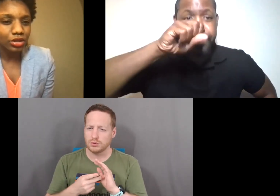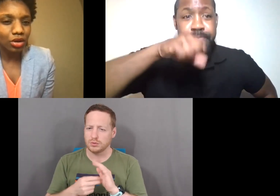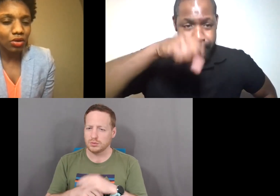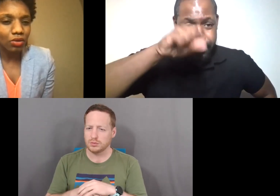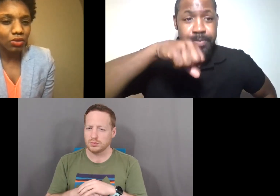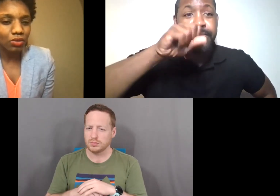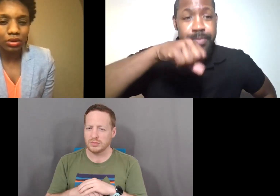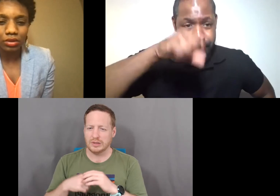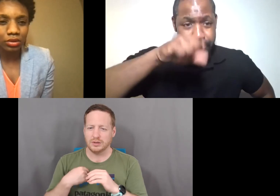So,